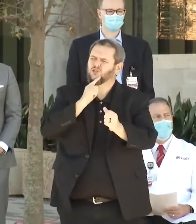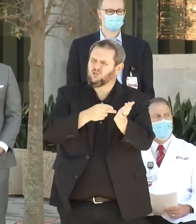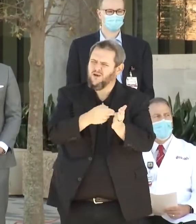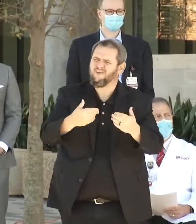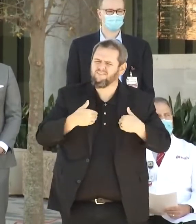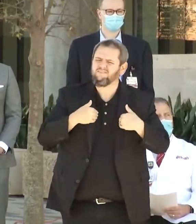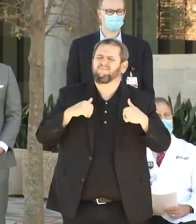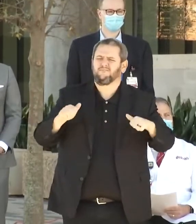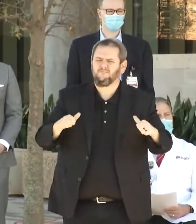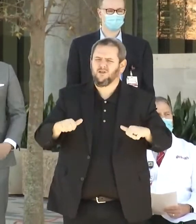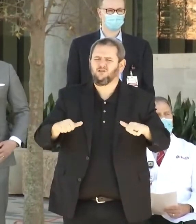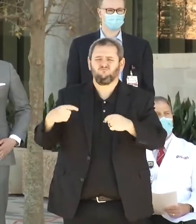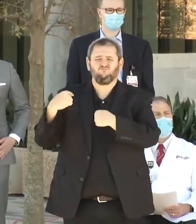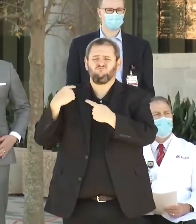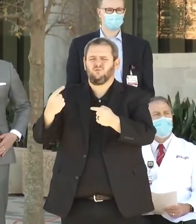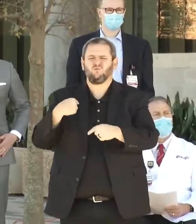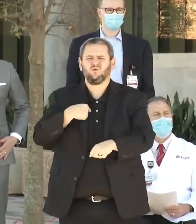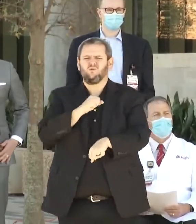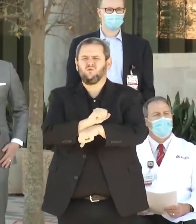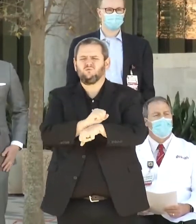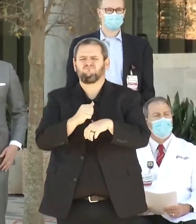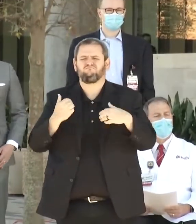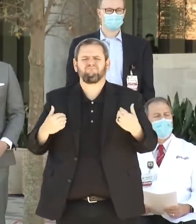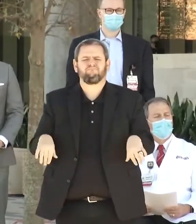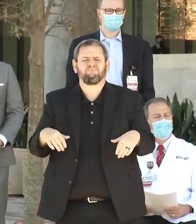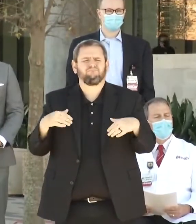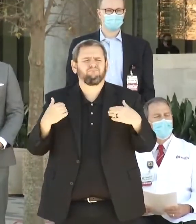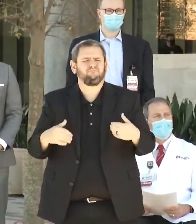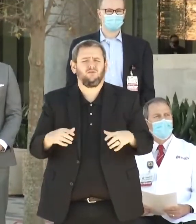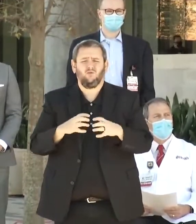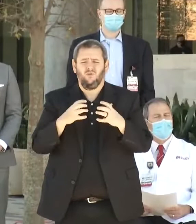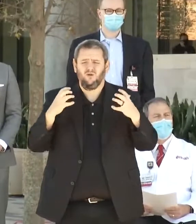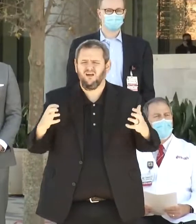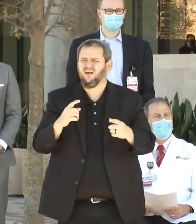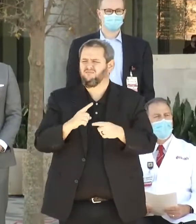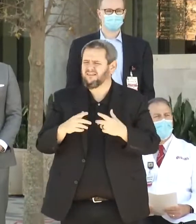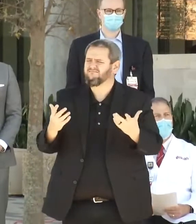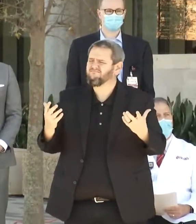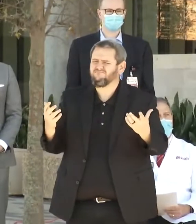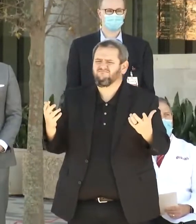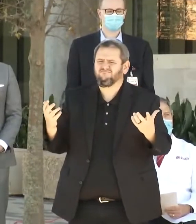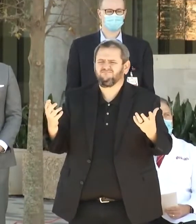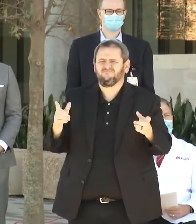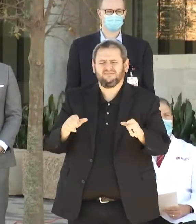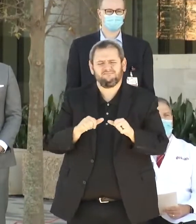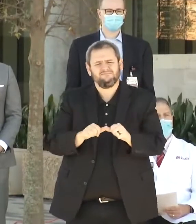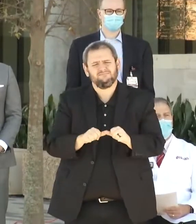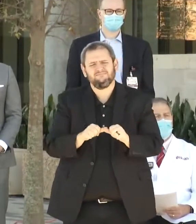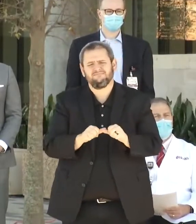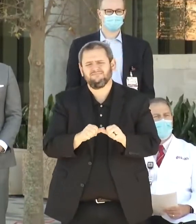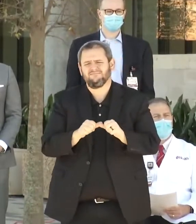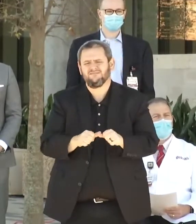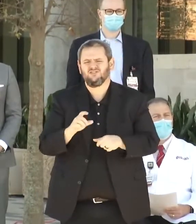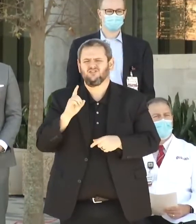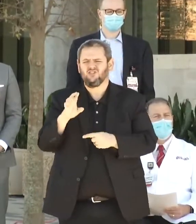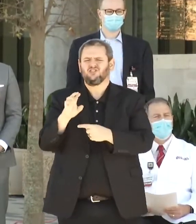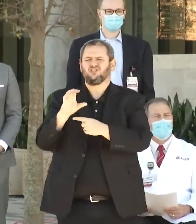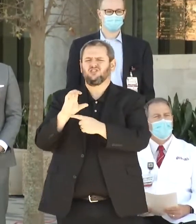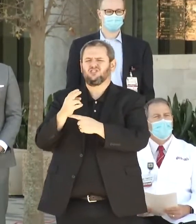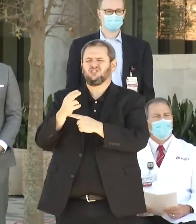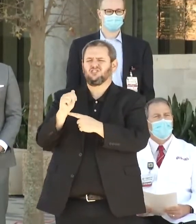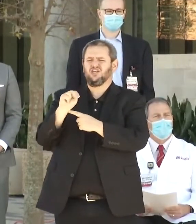to finish doing this throughout the rest of the year with more work to get through this. Dr. Chansom will be elaborating in a few minutes on the